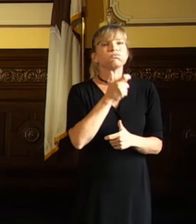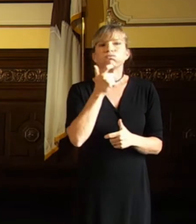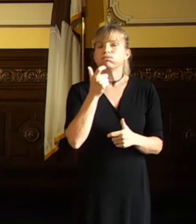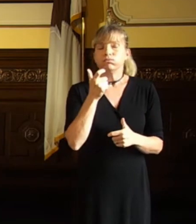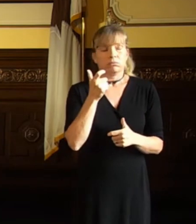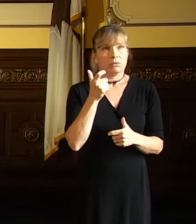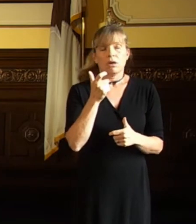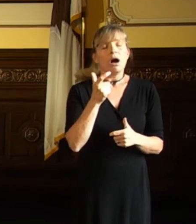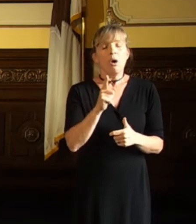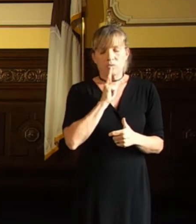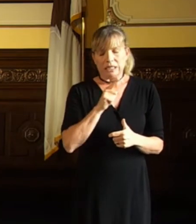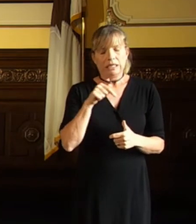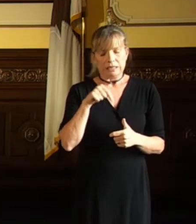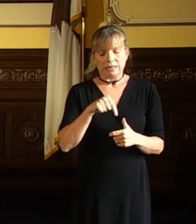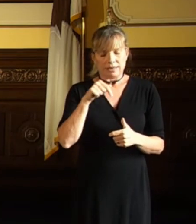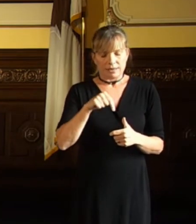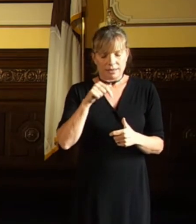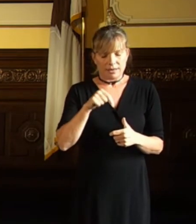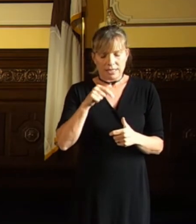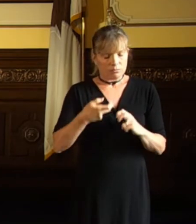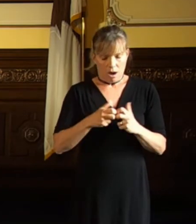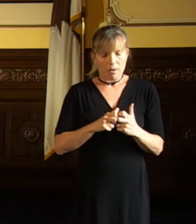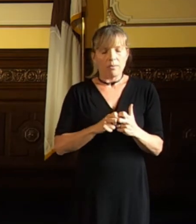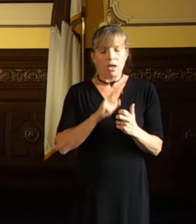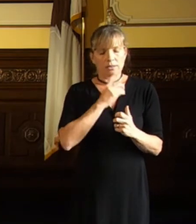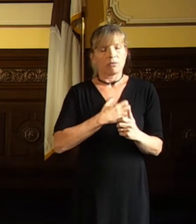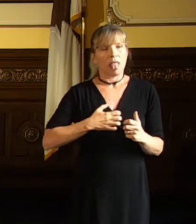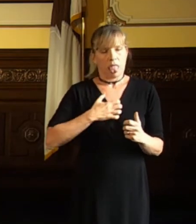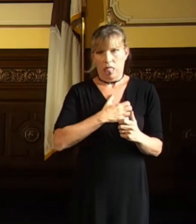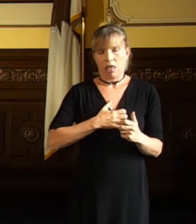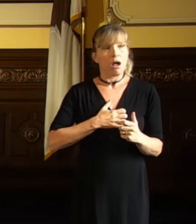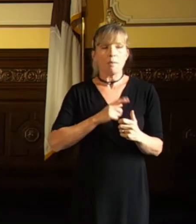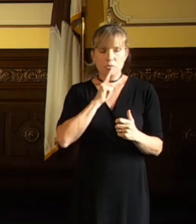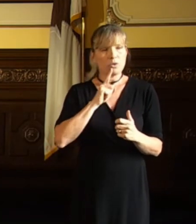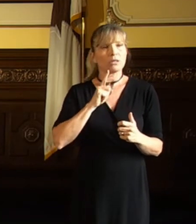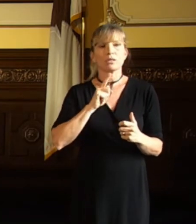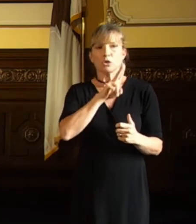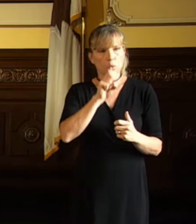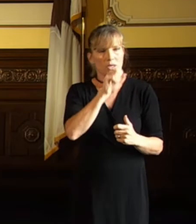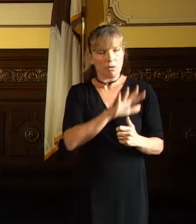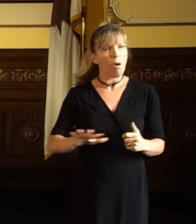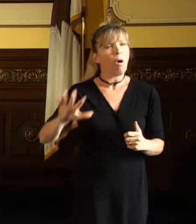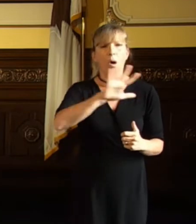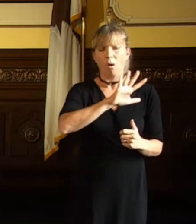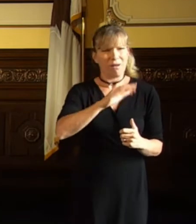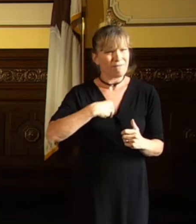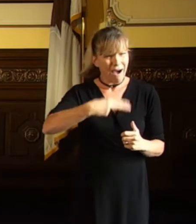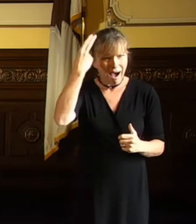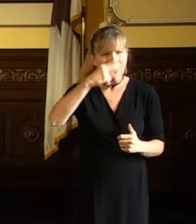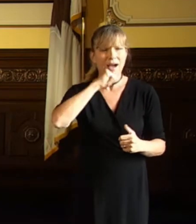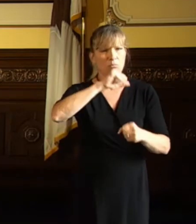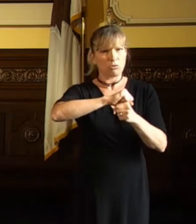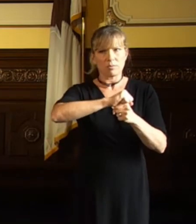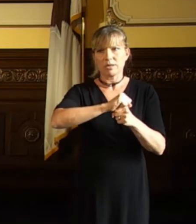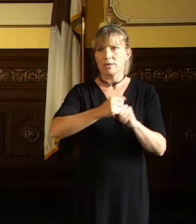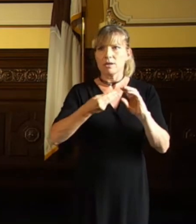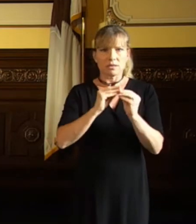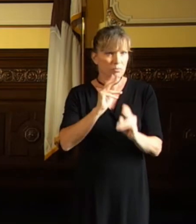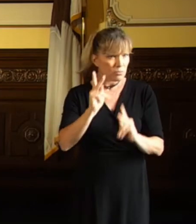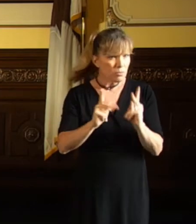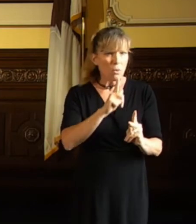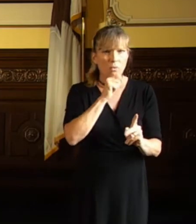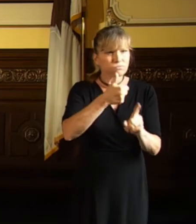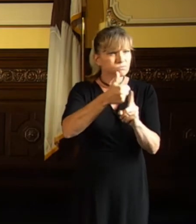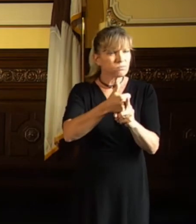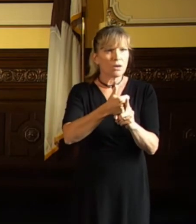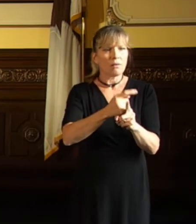tremendously disturbing problem that everybody in the country is facing. I mean, the high unemployment, the number of people who